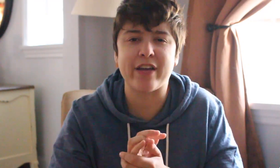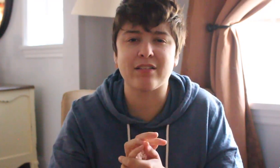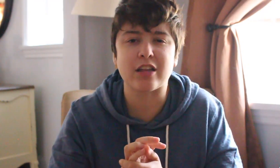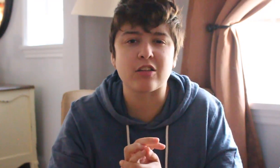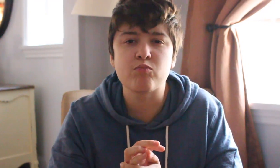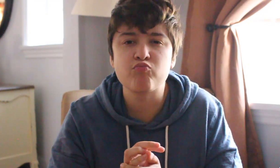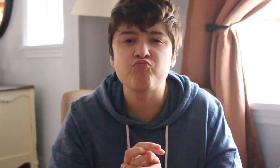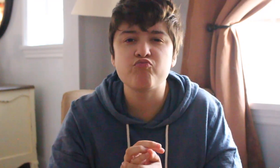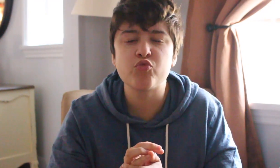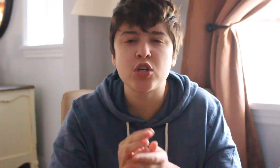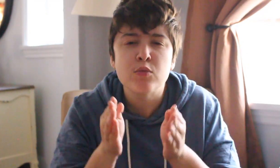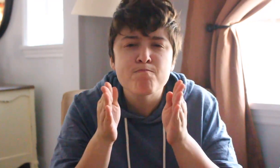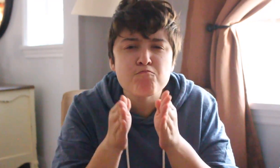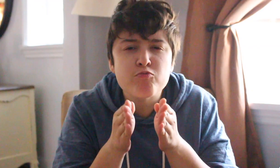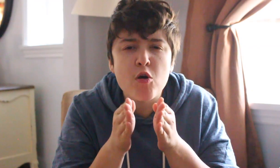face like this. Small.